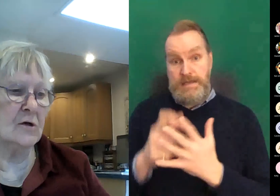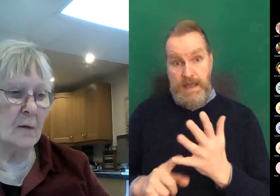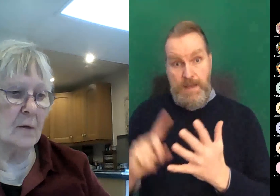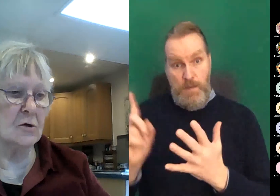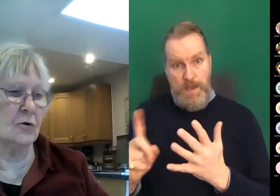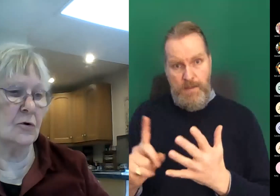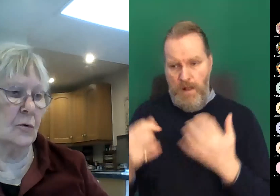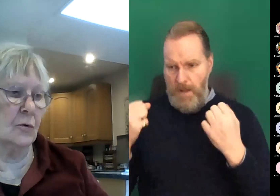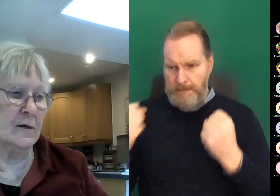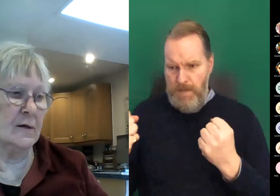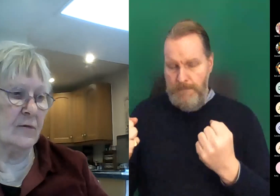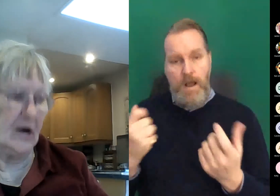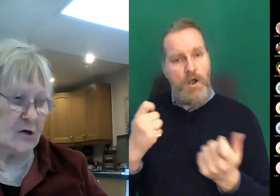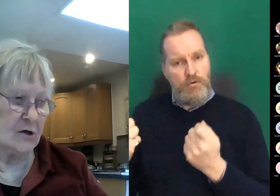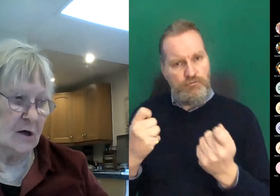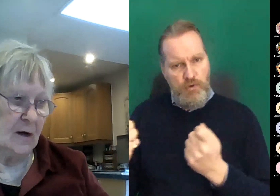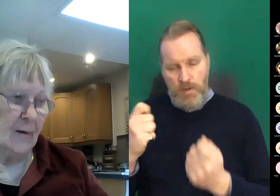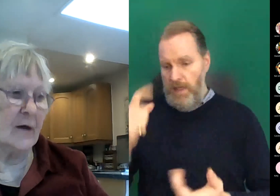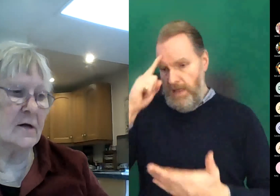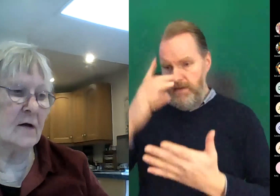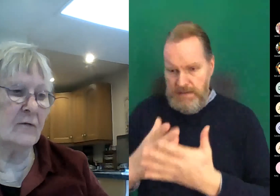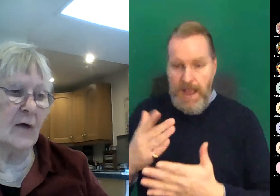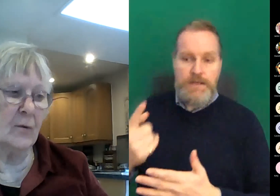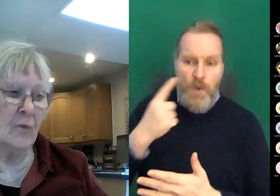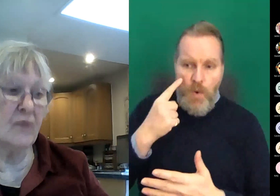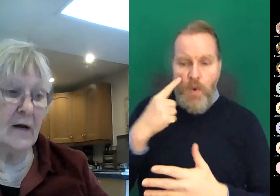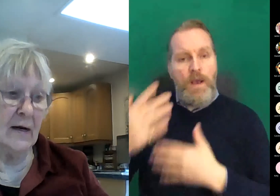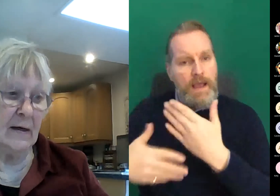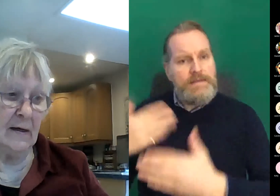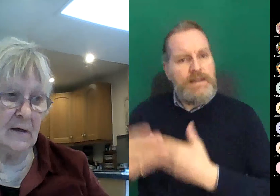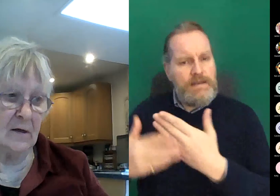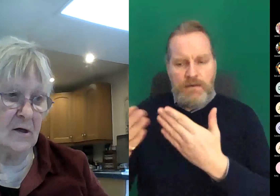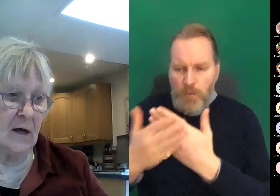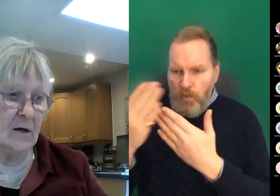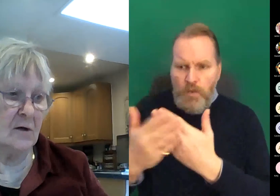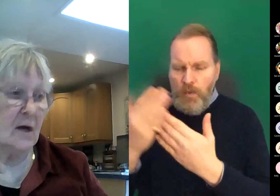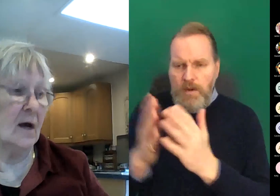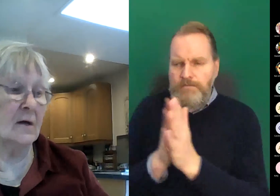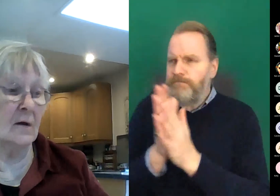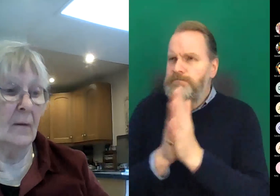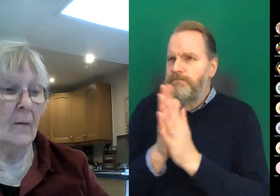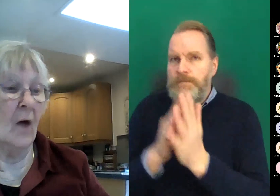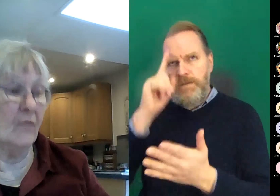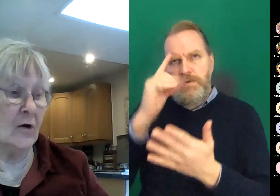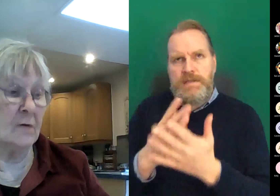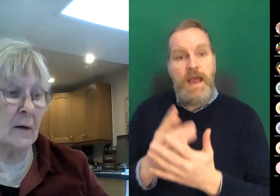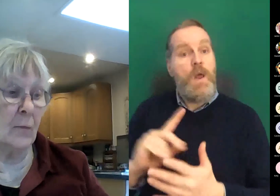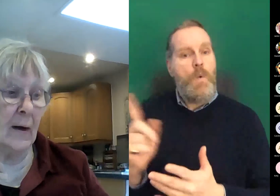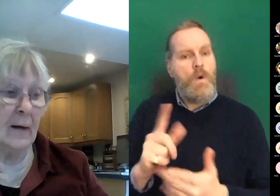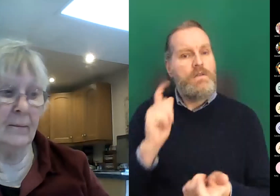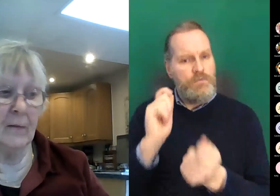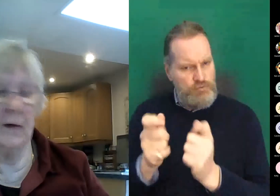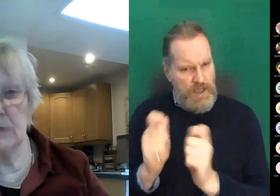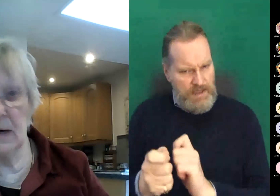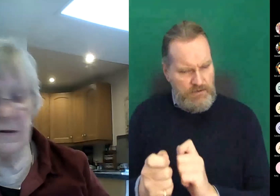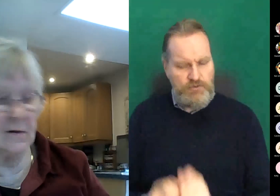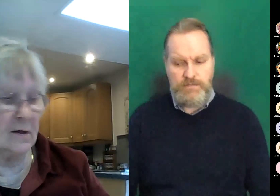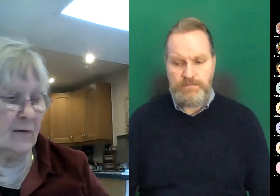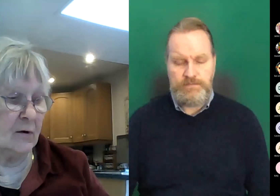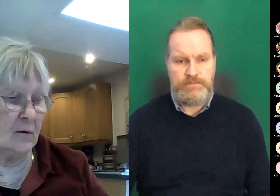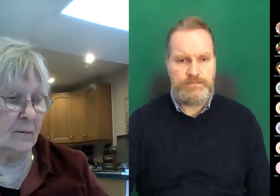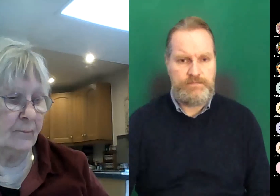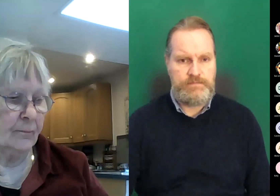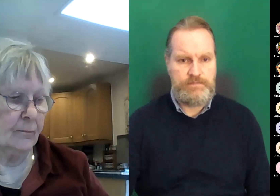who were determined to look at all this afresh and identify what really needed to change, and in a fundamental way, it was